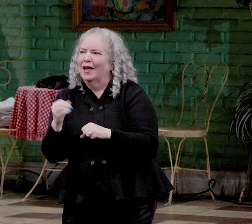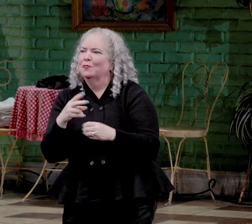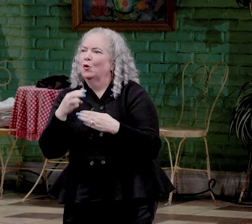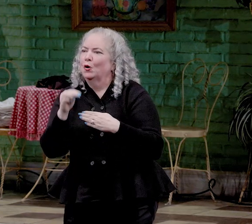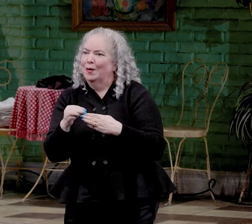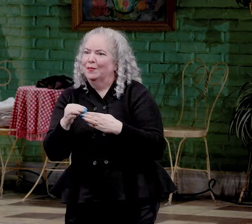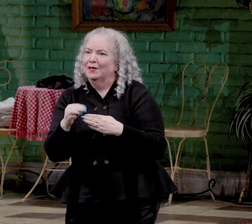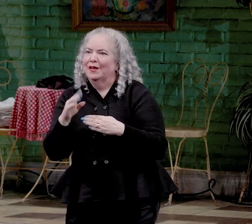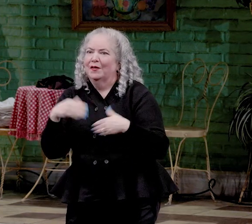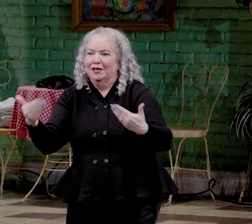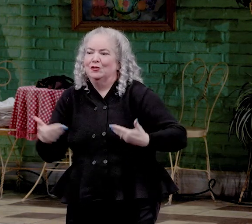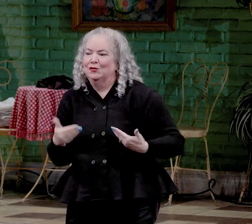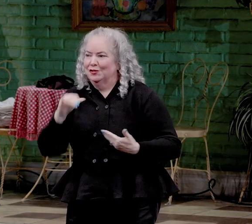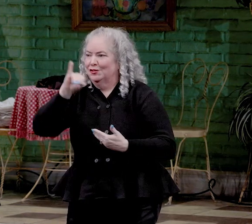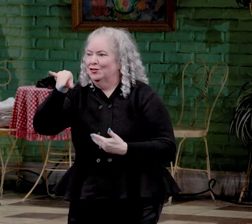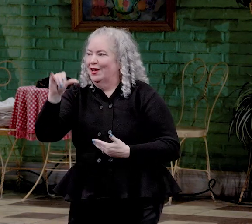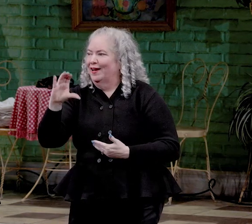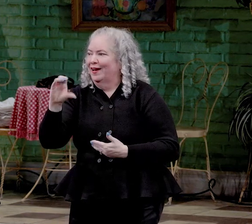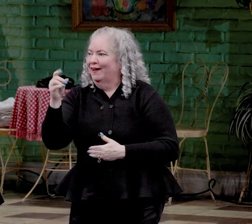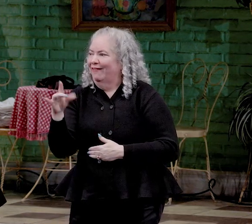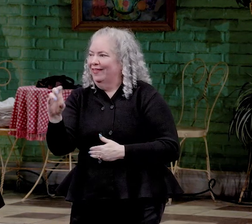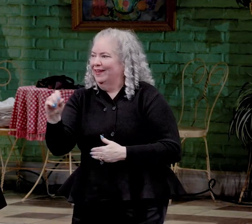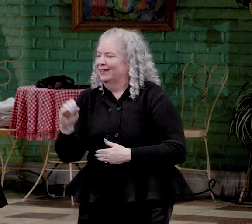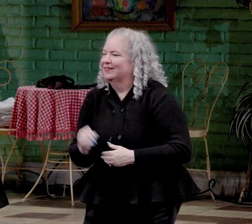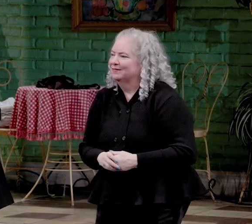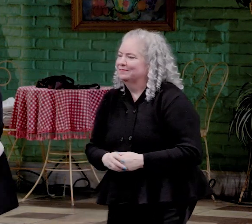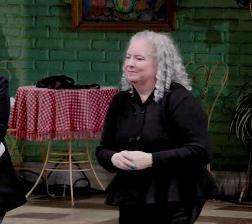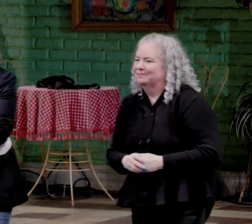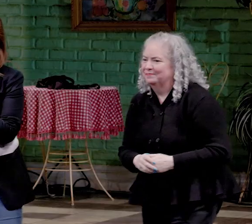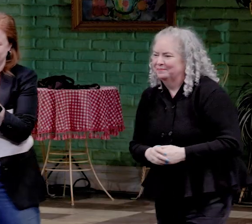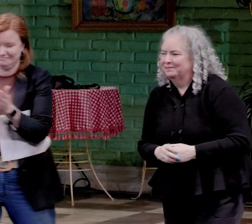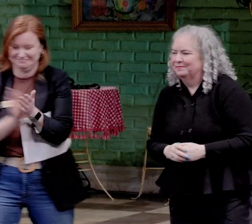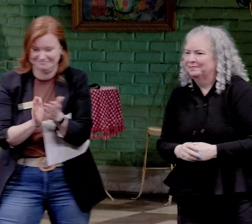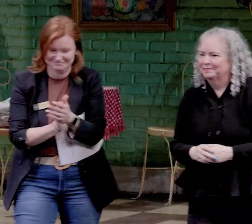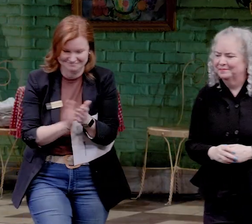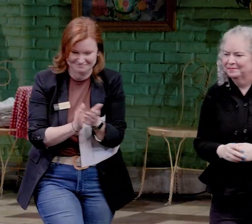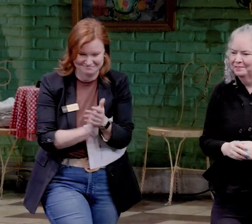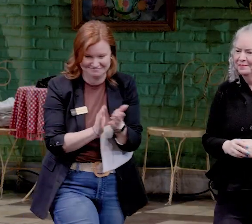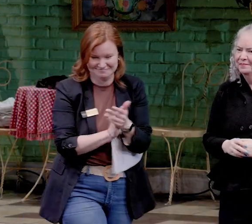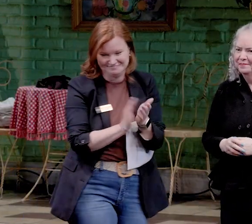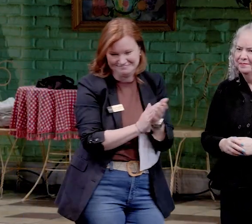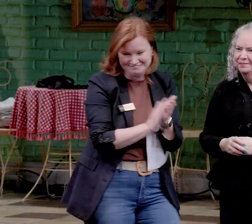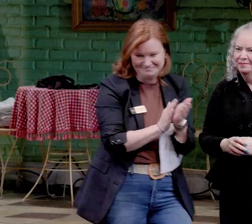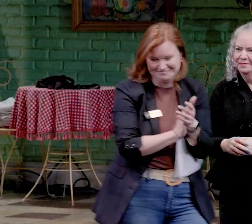to you Jacqueline Wegman, our Director of Connectivity.